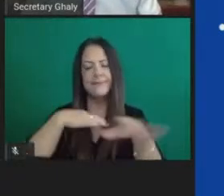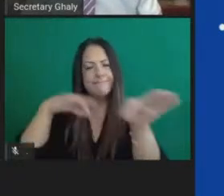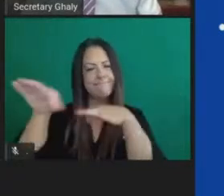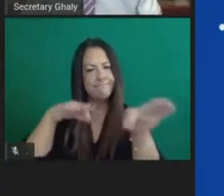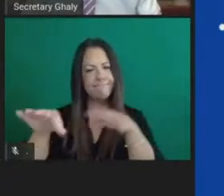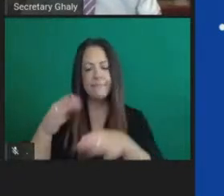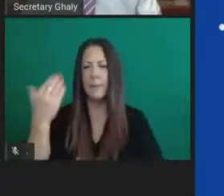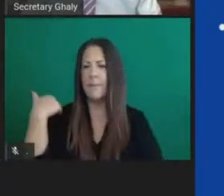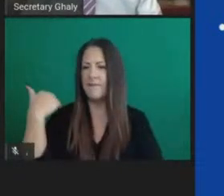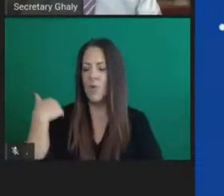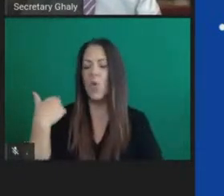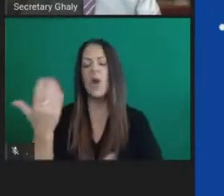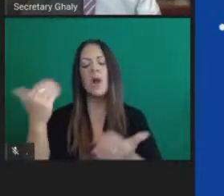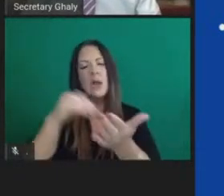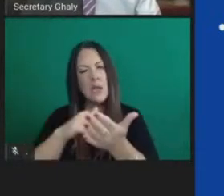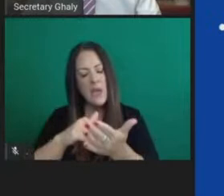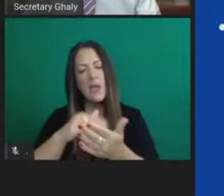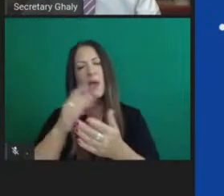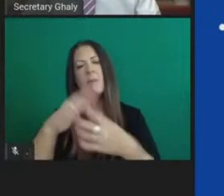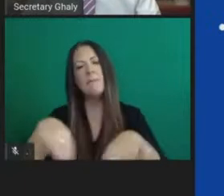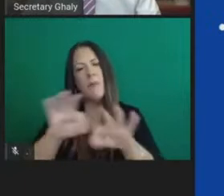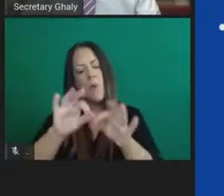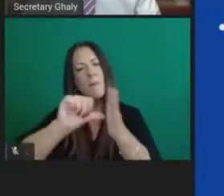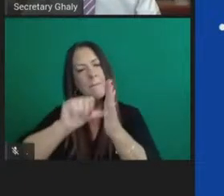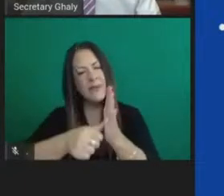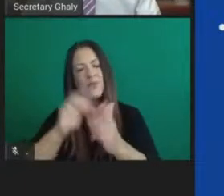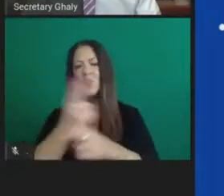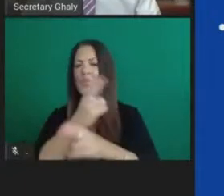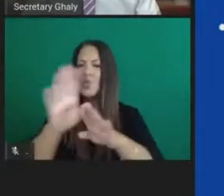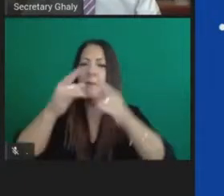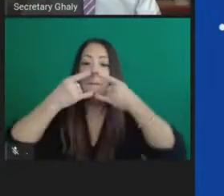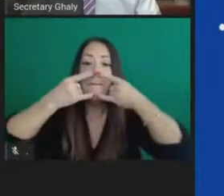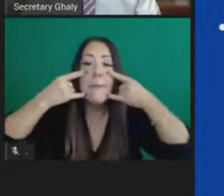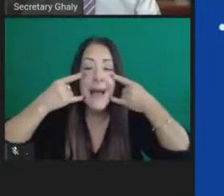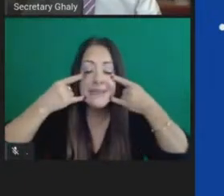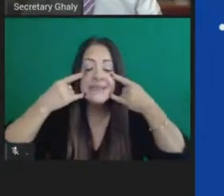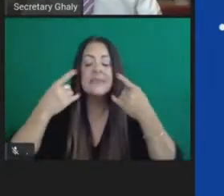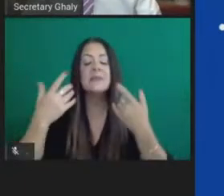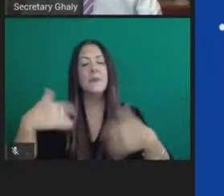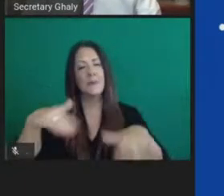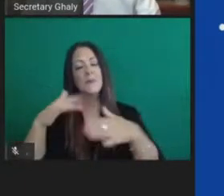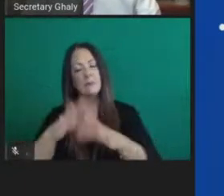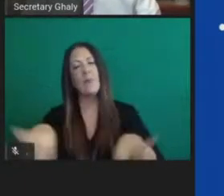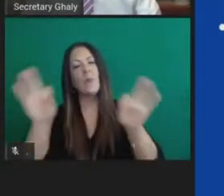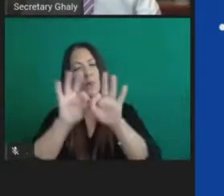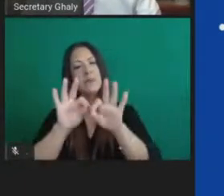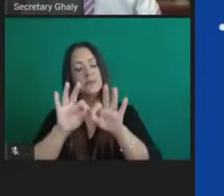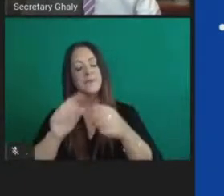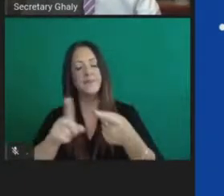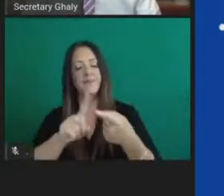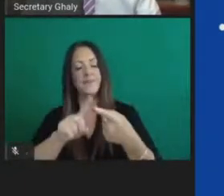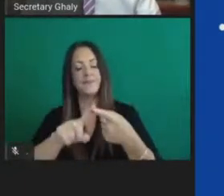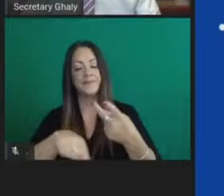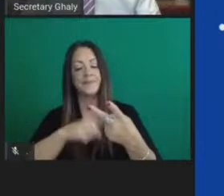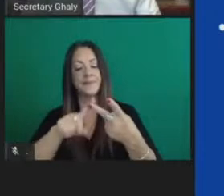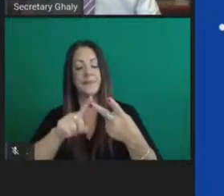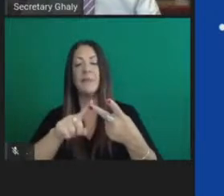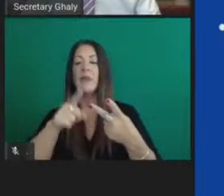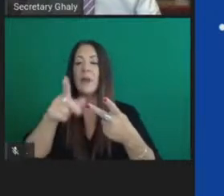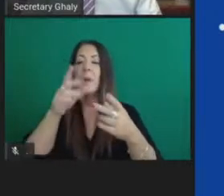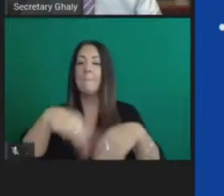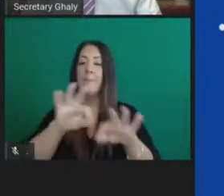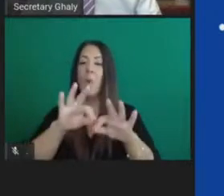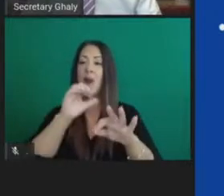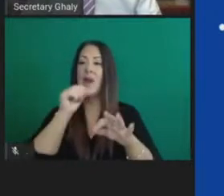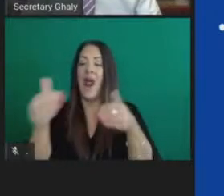trying to keep reinforcing the message on wearing your face covering, your mask, practicing physical